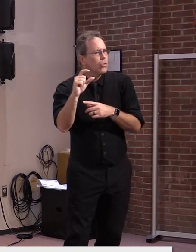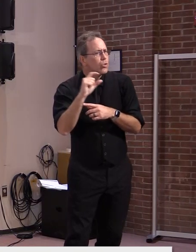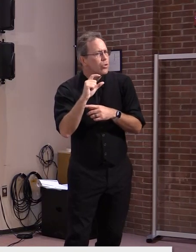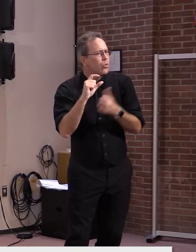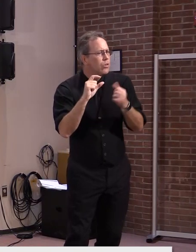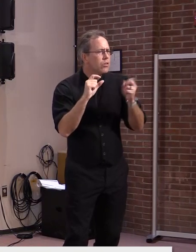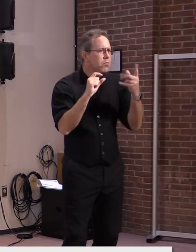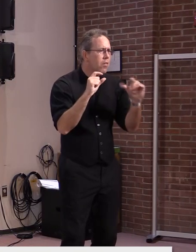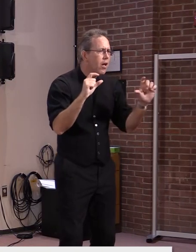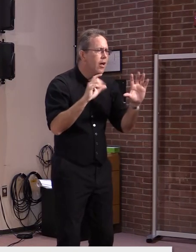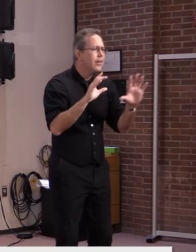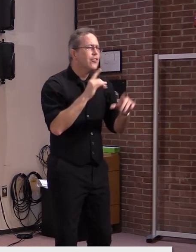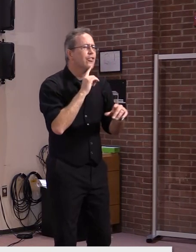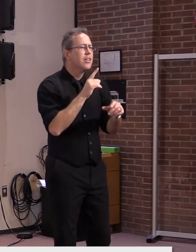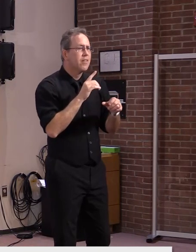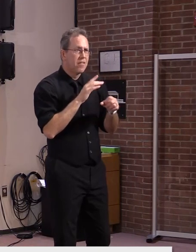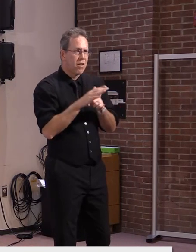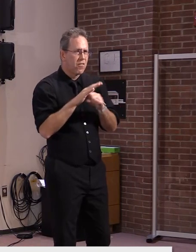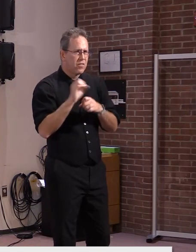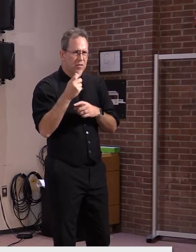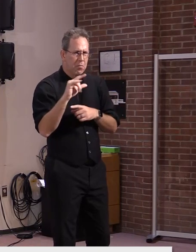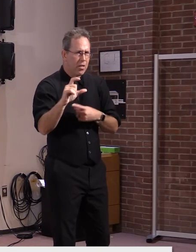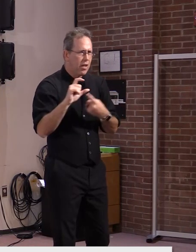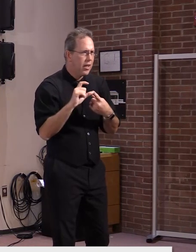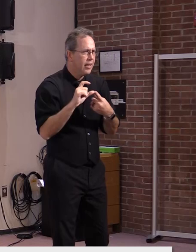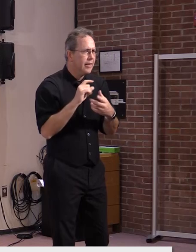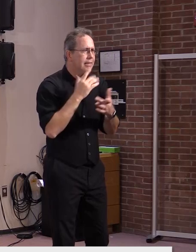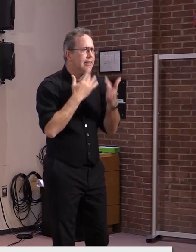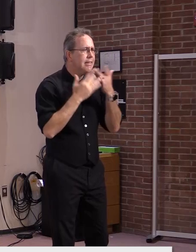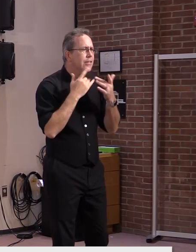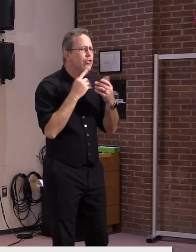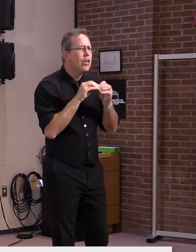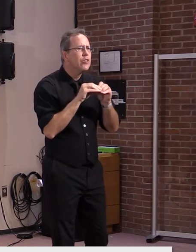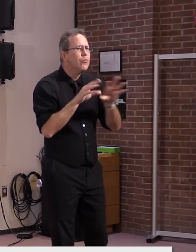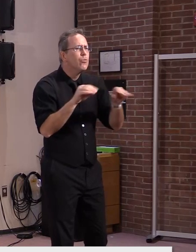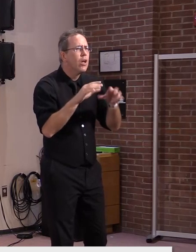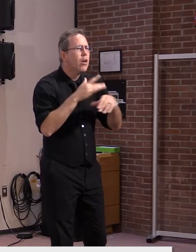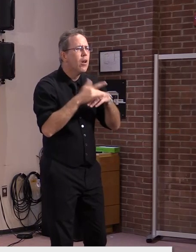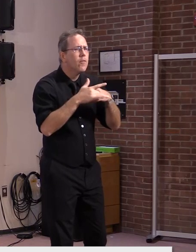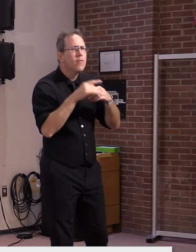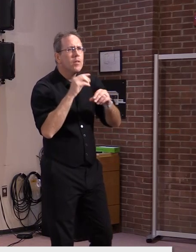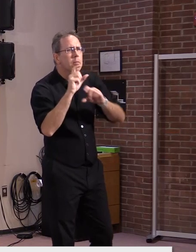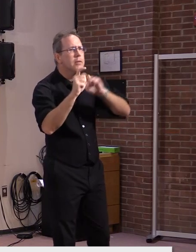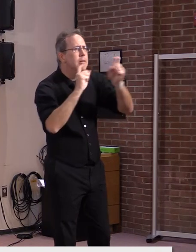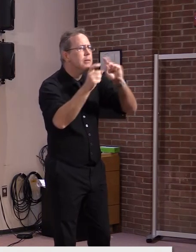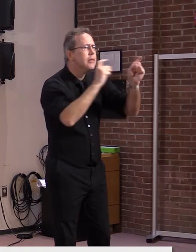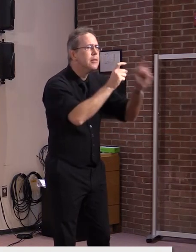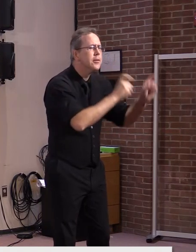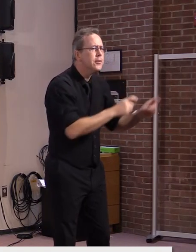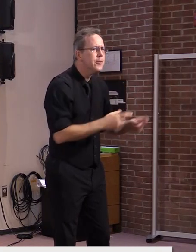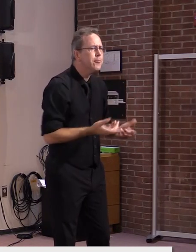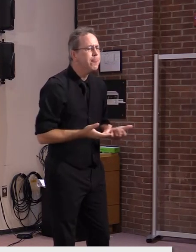basis in those two counties and not in the other 12 counties? So, thank you. Okay, thank you.